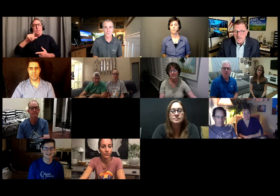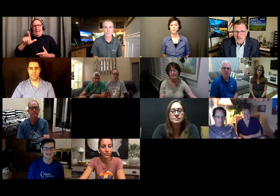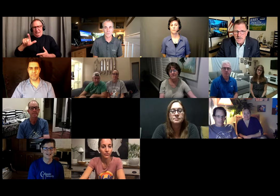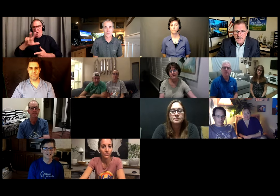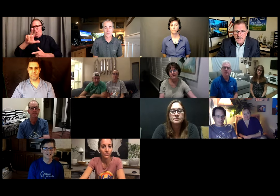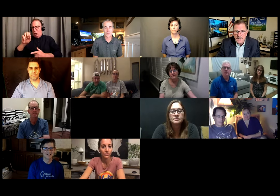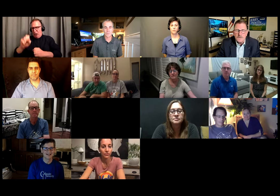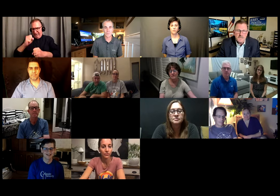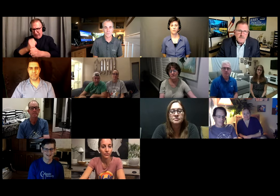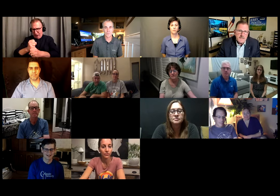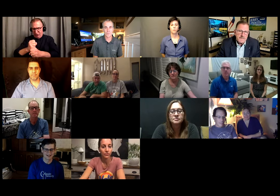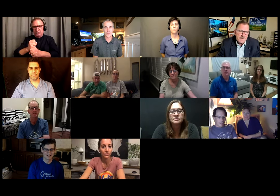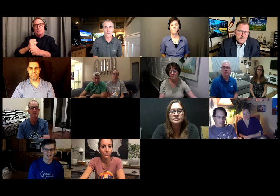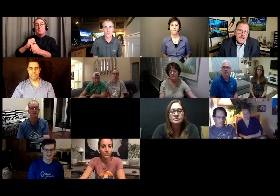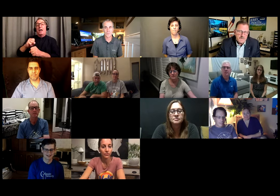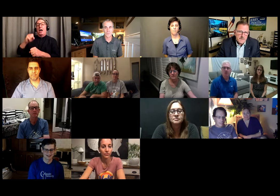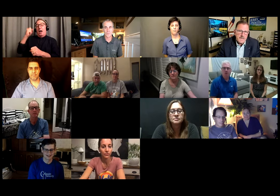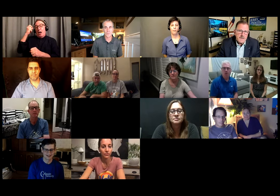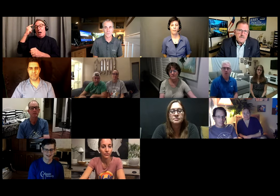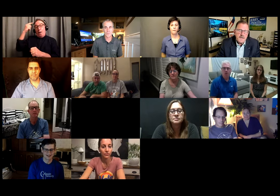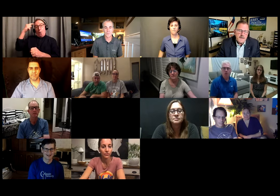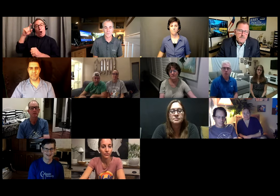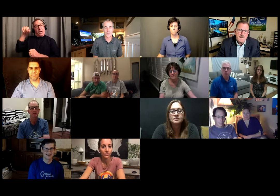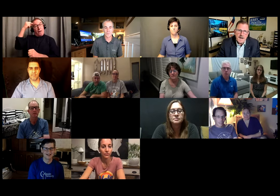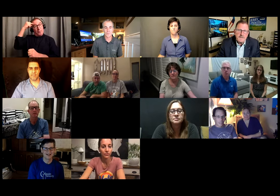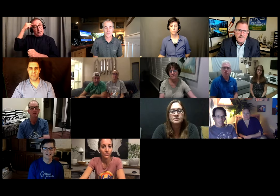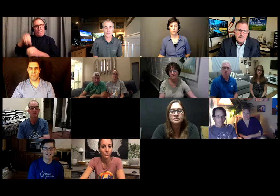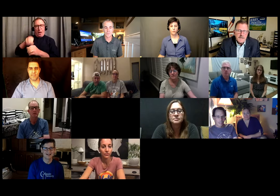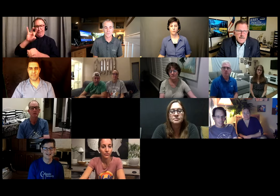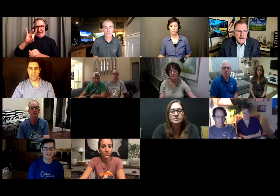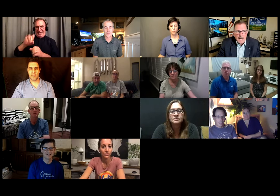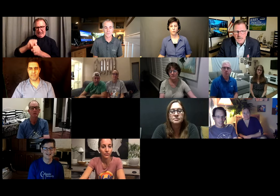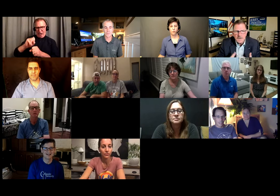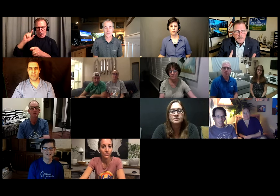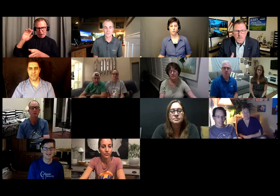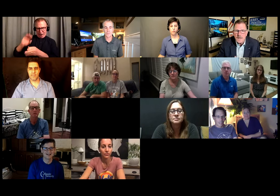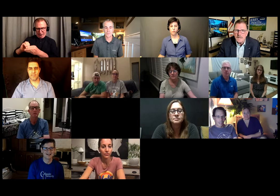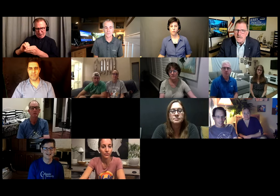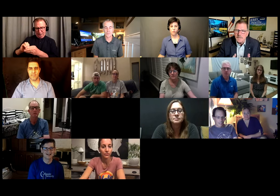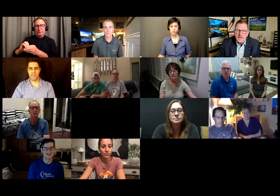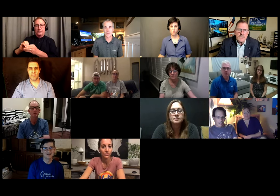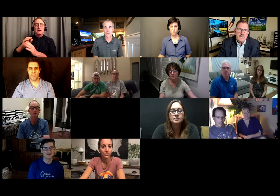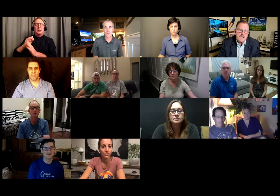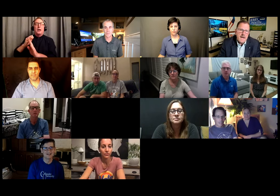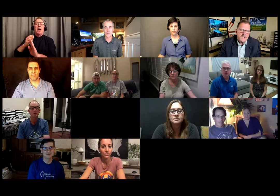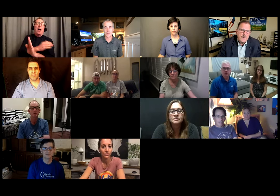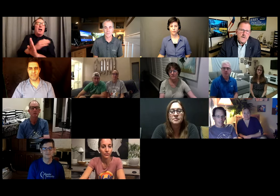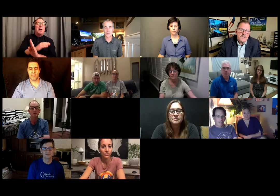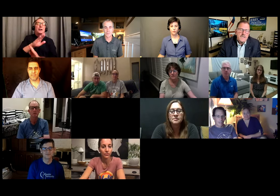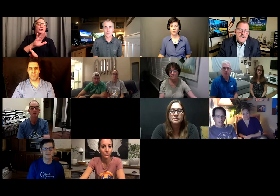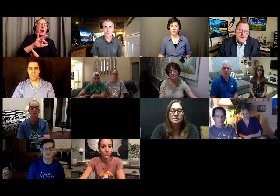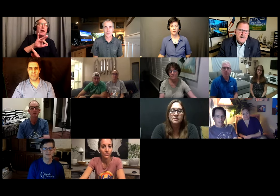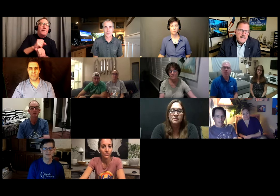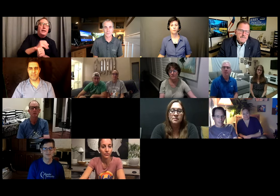in the community or civically for the past 30 years, 25 of it, either appointed on a commission or a task